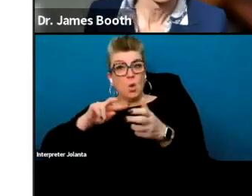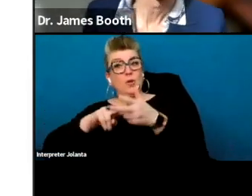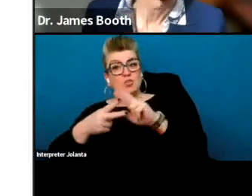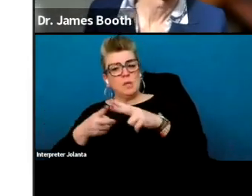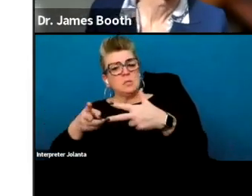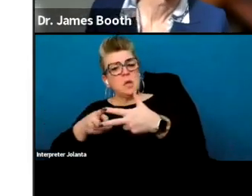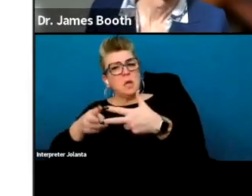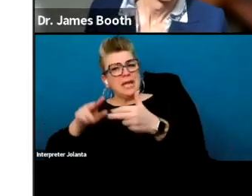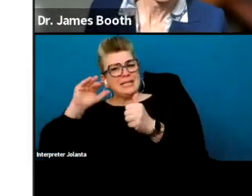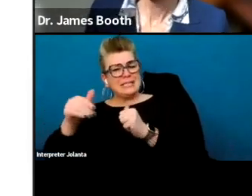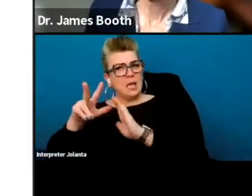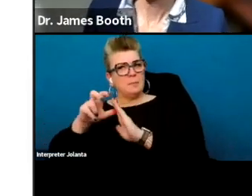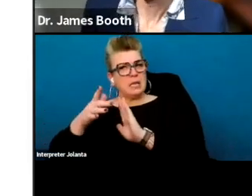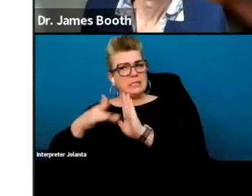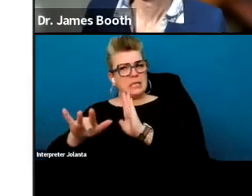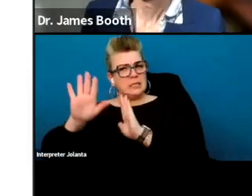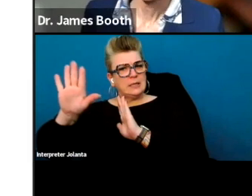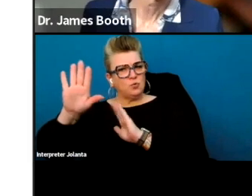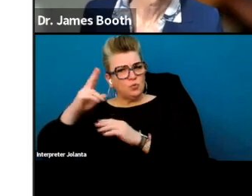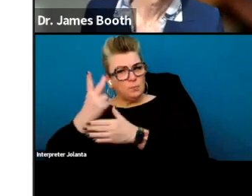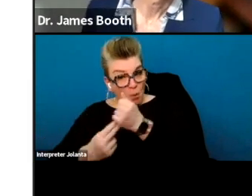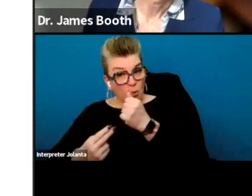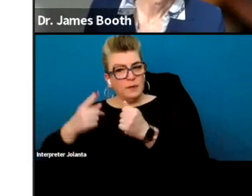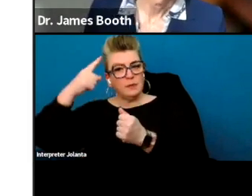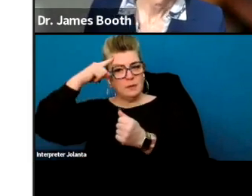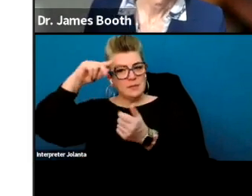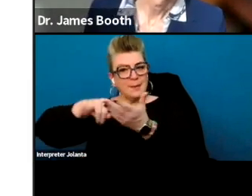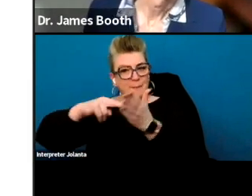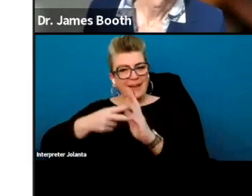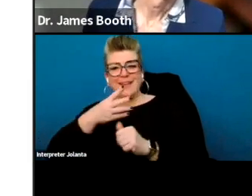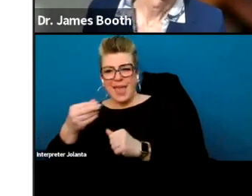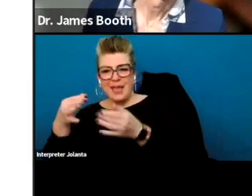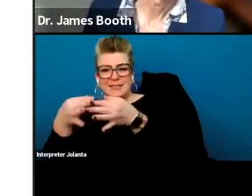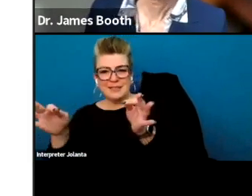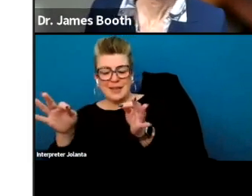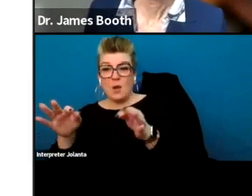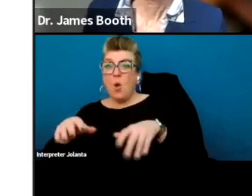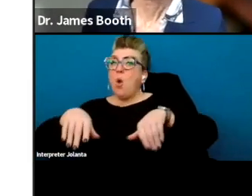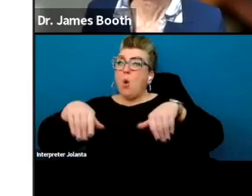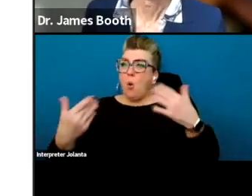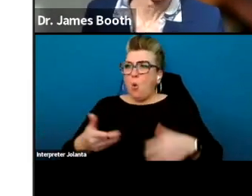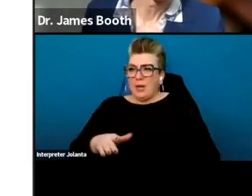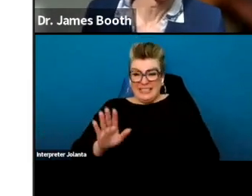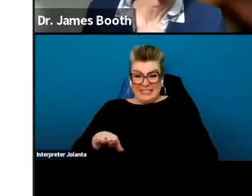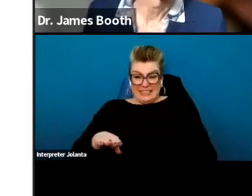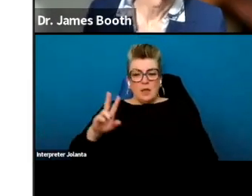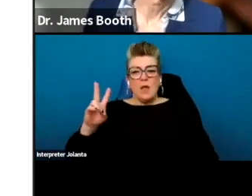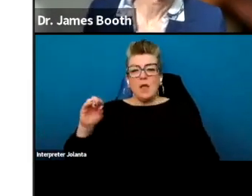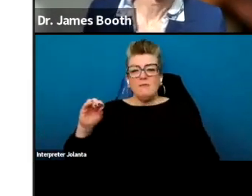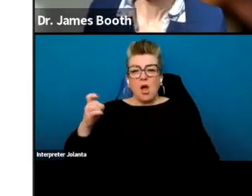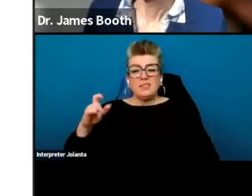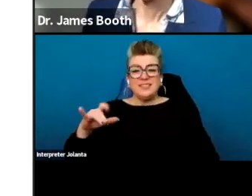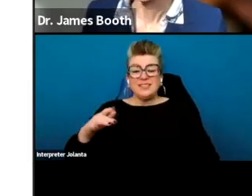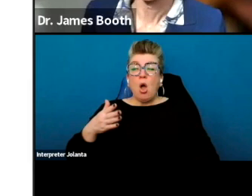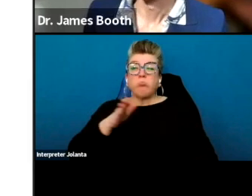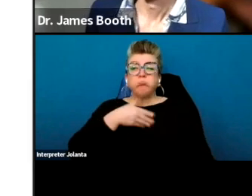both syntax and semantics, or you could have a pattern where the voxels are sensitive to neither. So